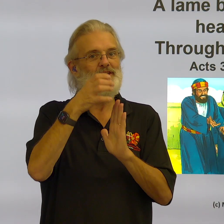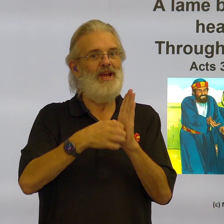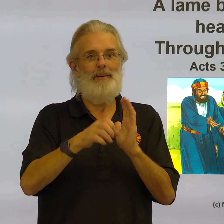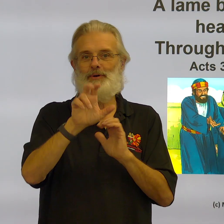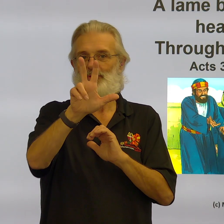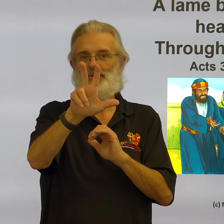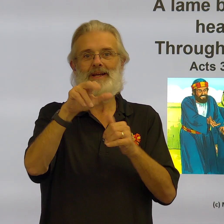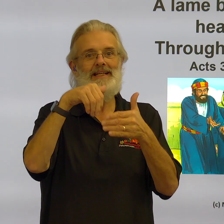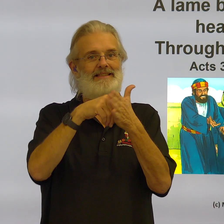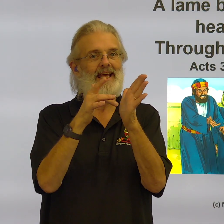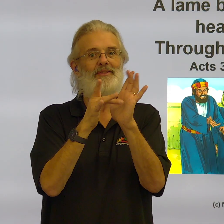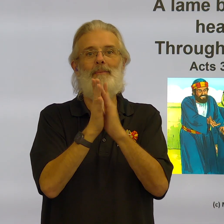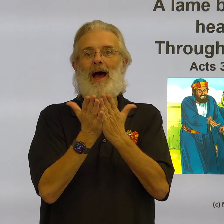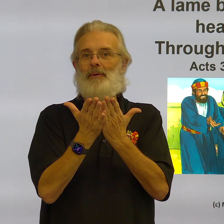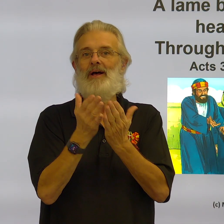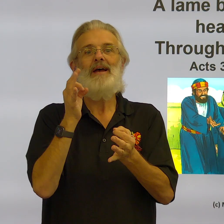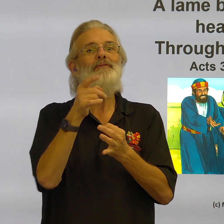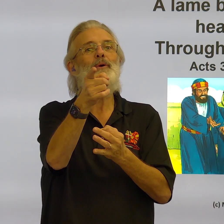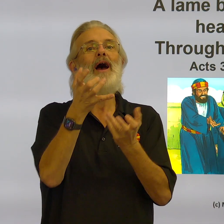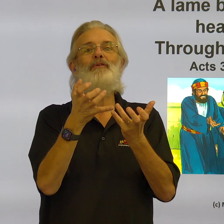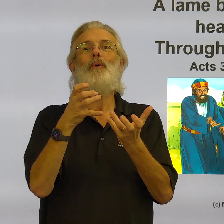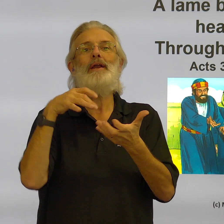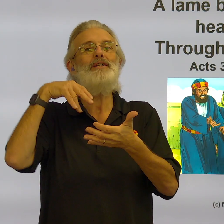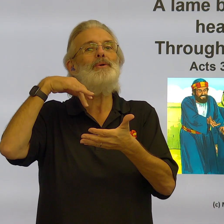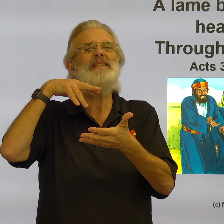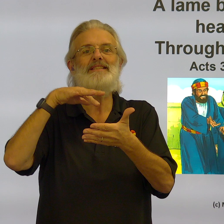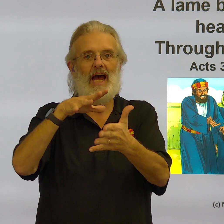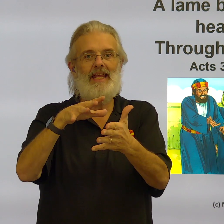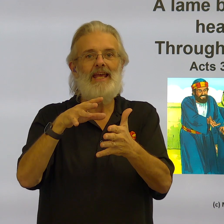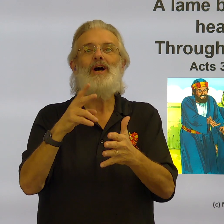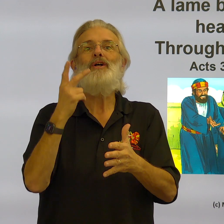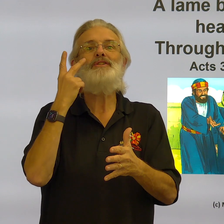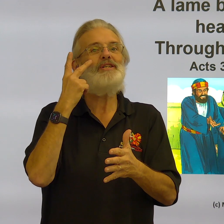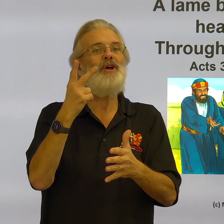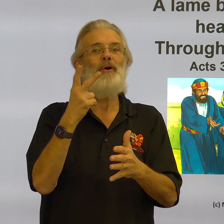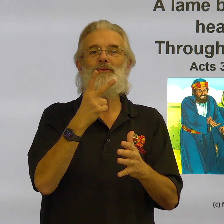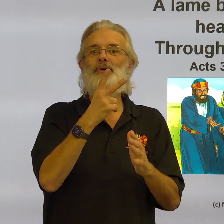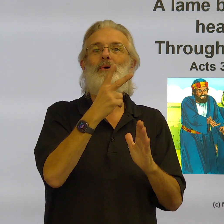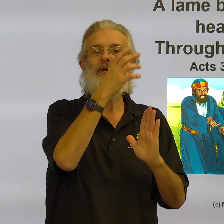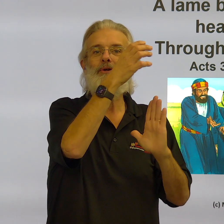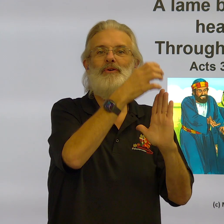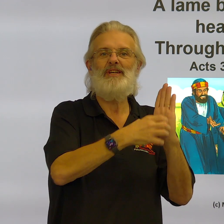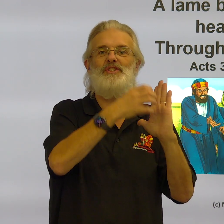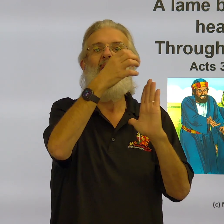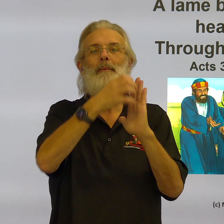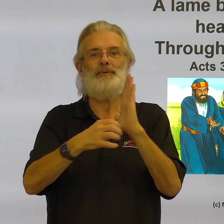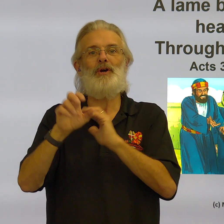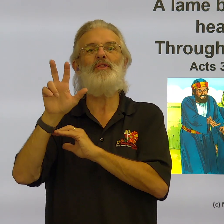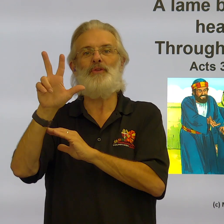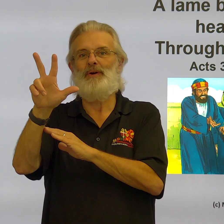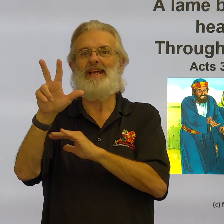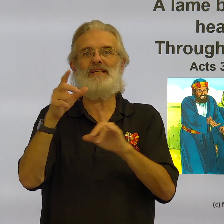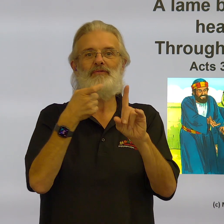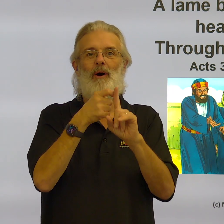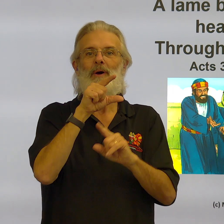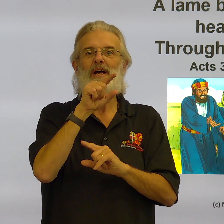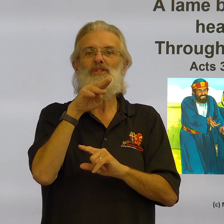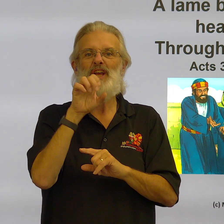chapter 3s in the Bible. If you ever want to do a study, just go through and do the chapter 3s from